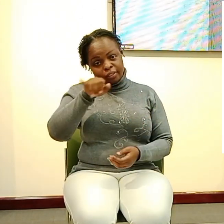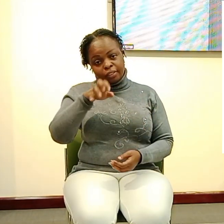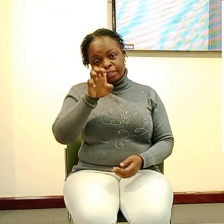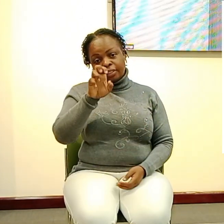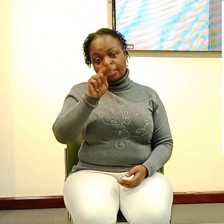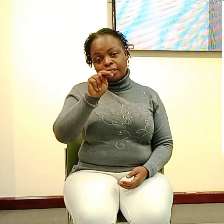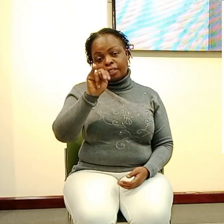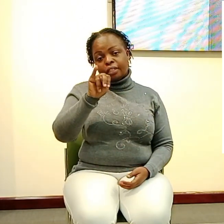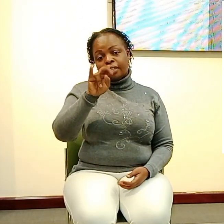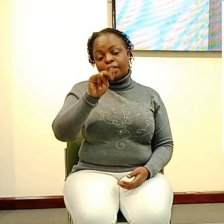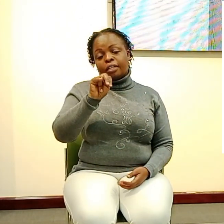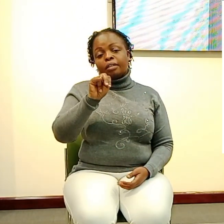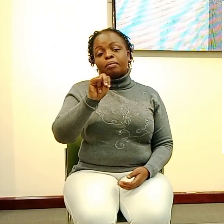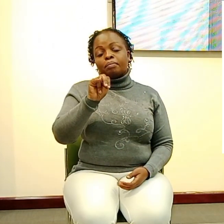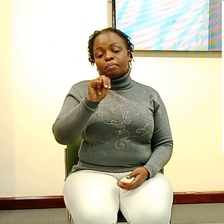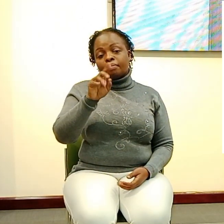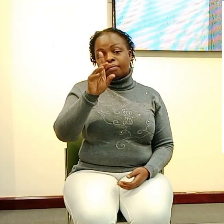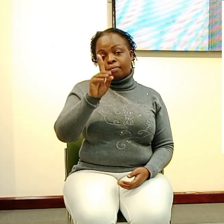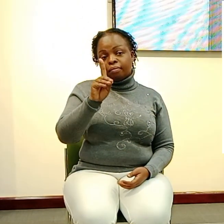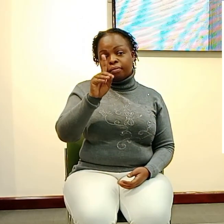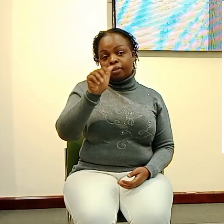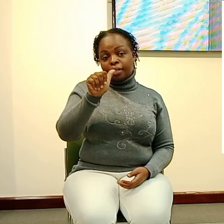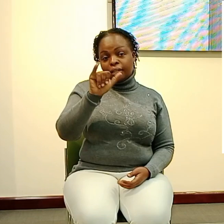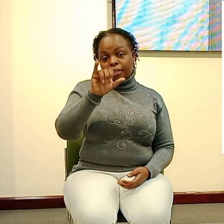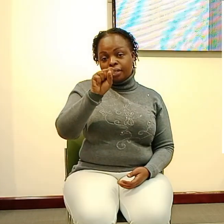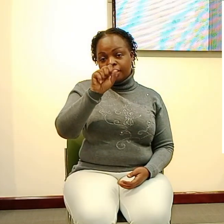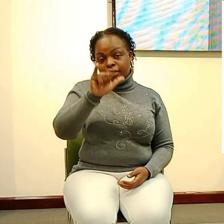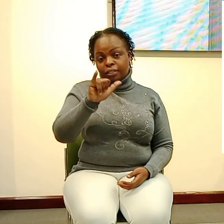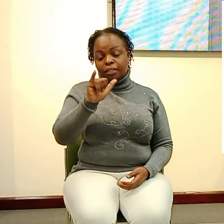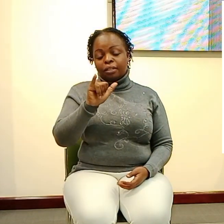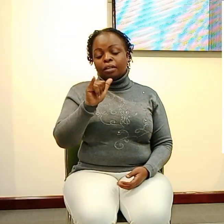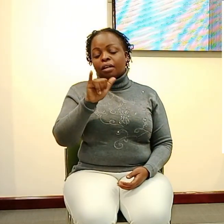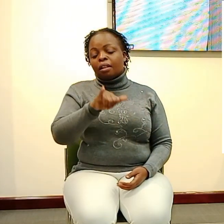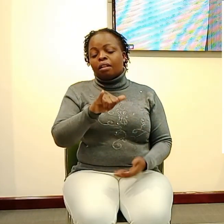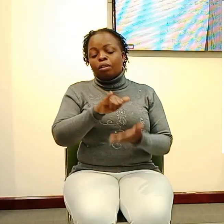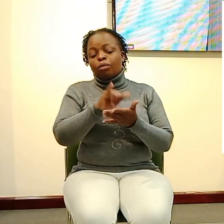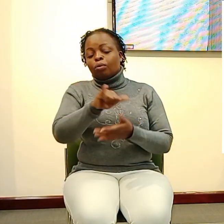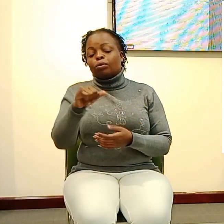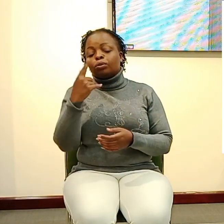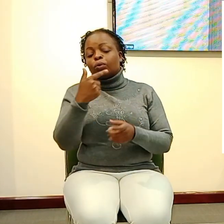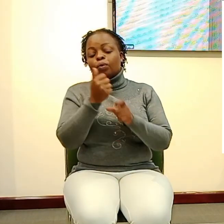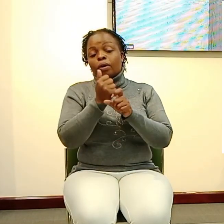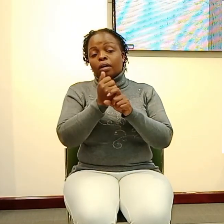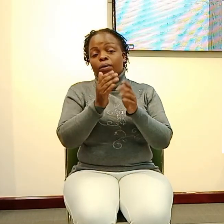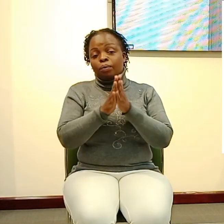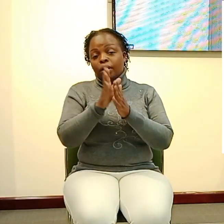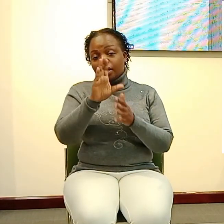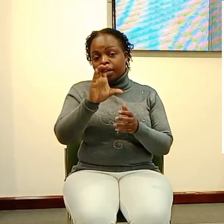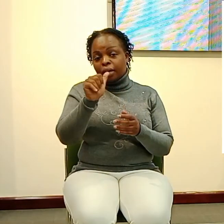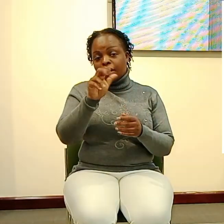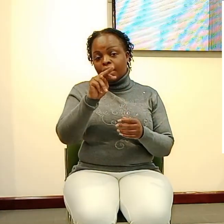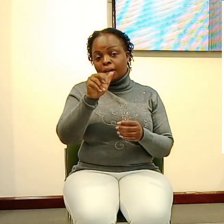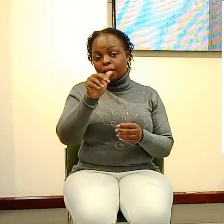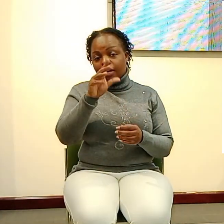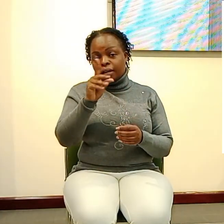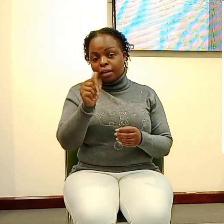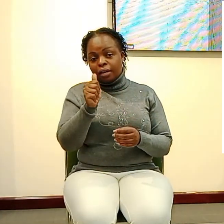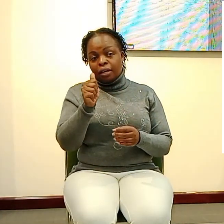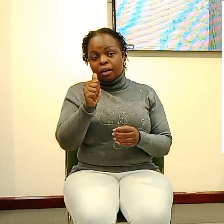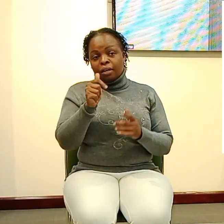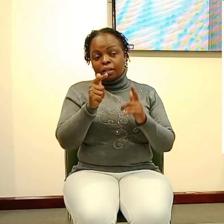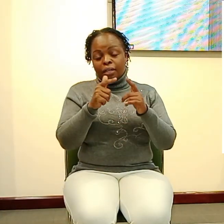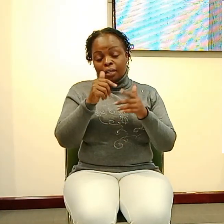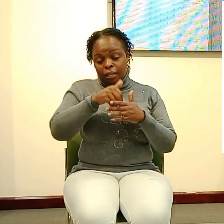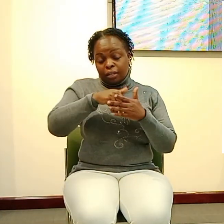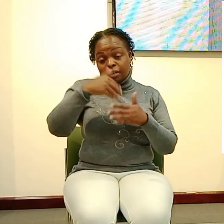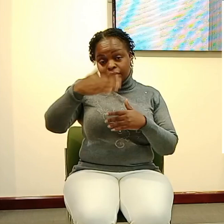worked with Canada in our global program to just see us where we are today. And